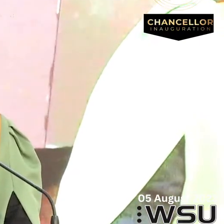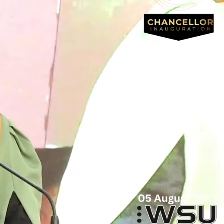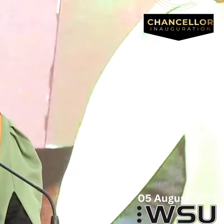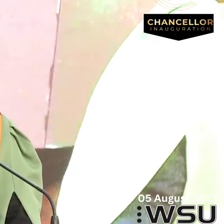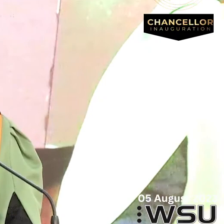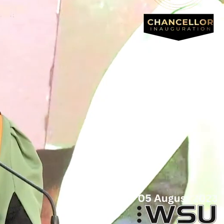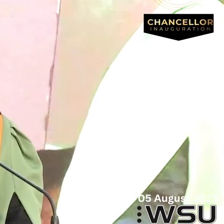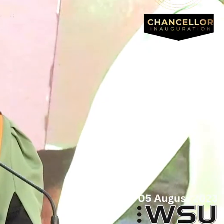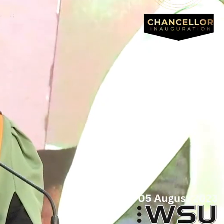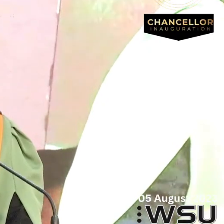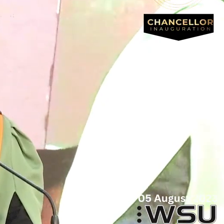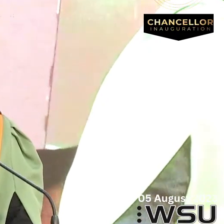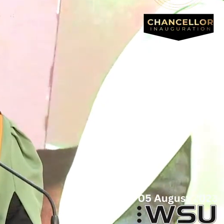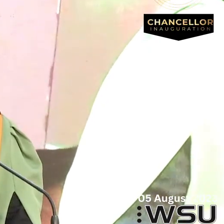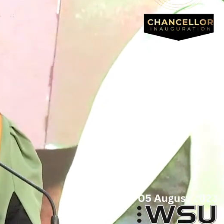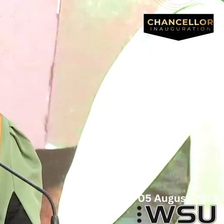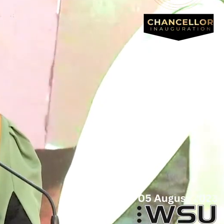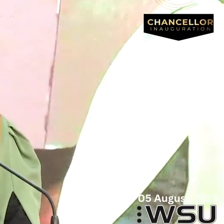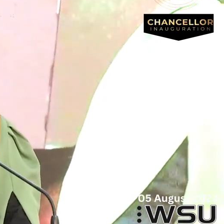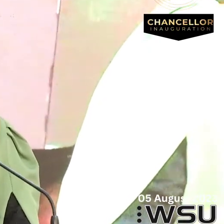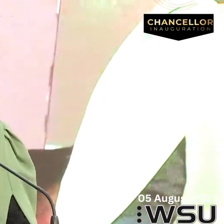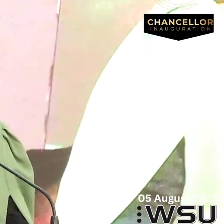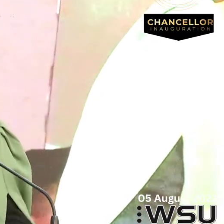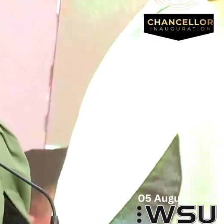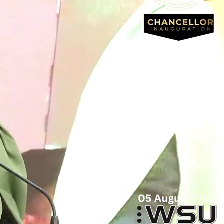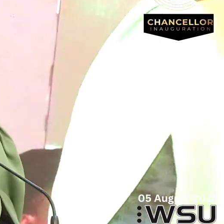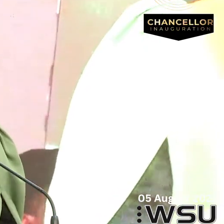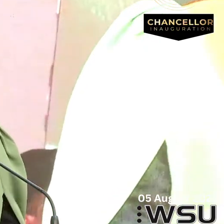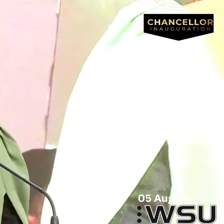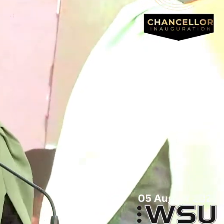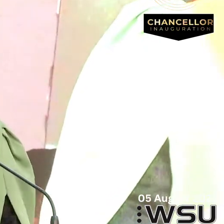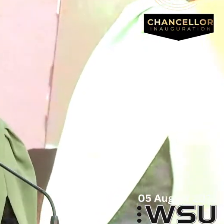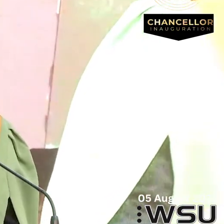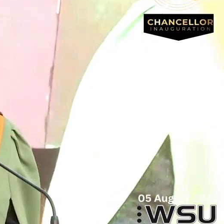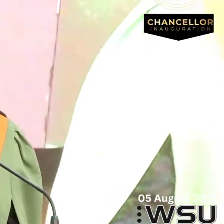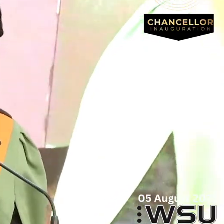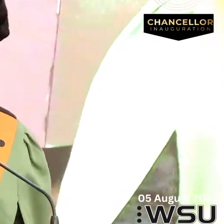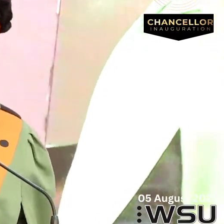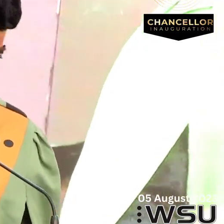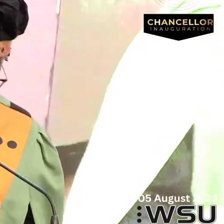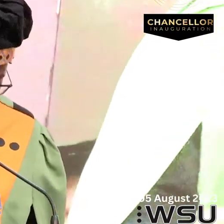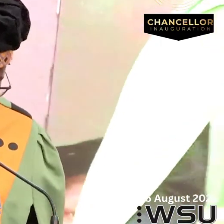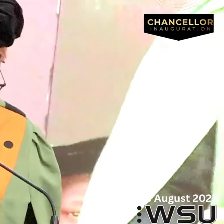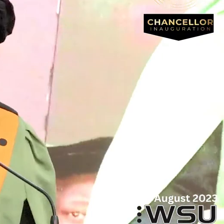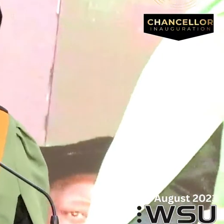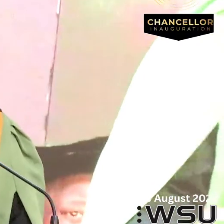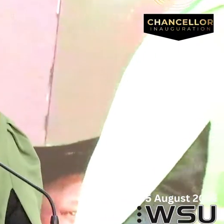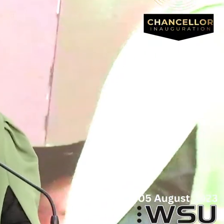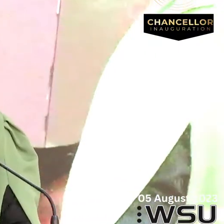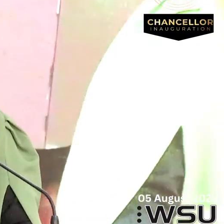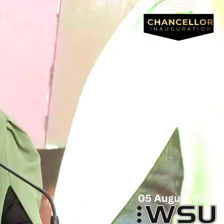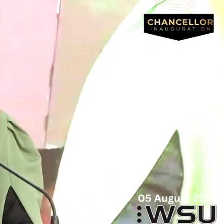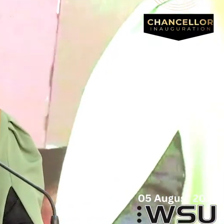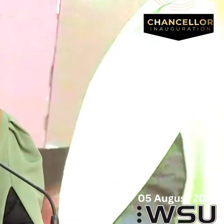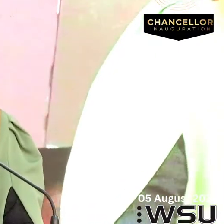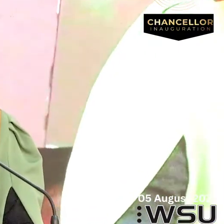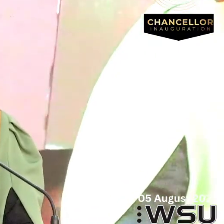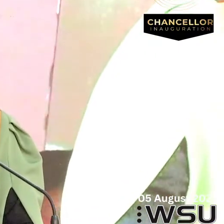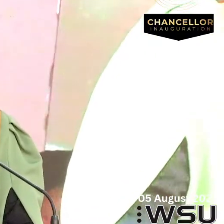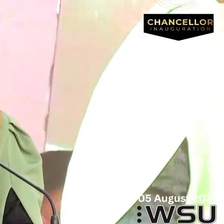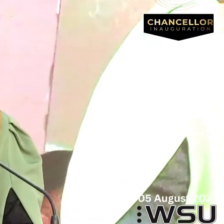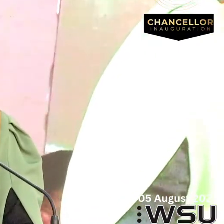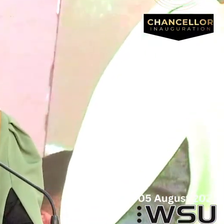Ufigile ukumkan. Kalo xa ukumkan ekhona befana basibona ngembongi. Asikayiboni imbongi. So inobuseza ke